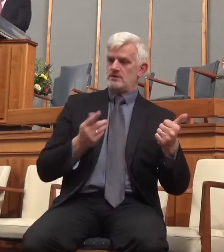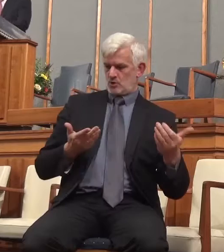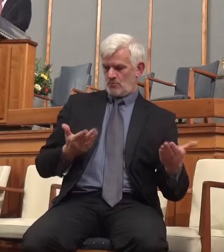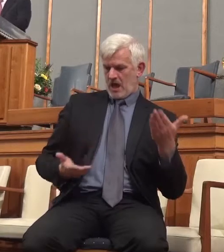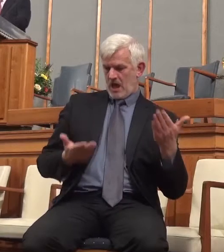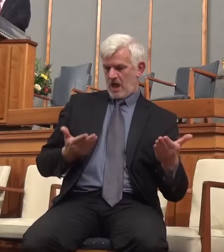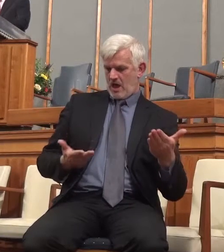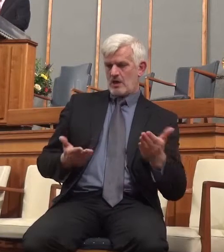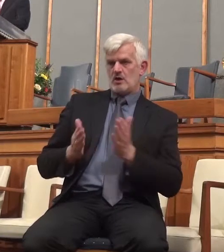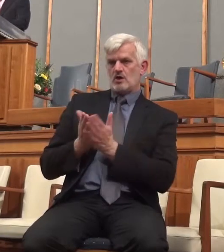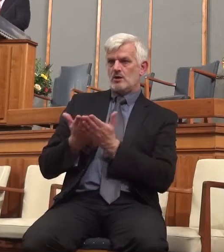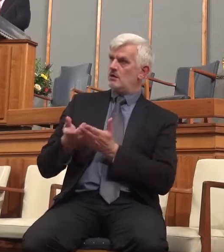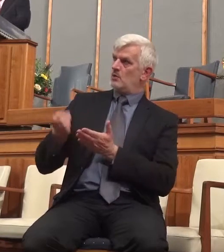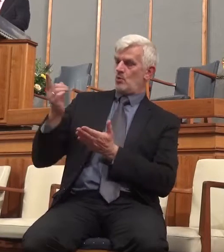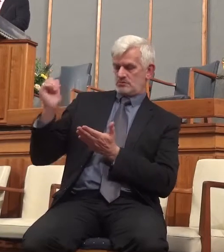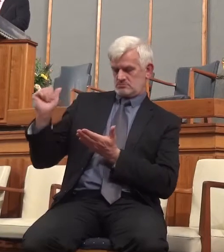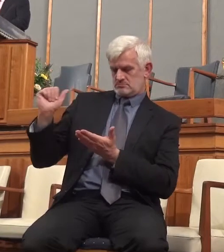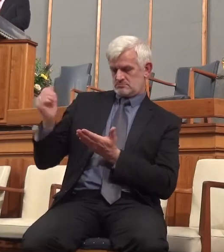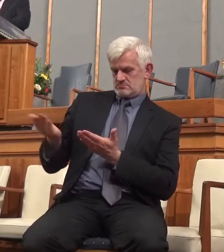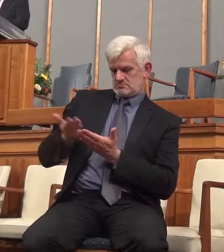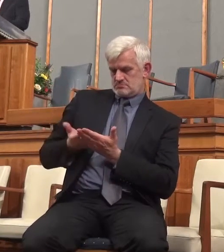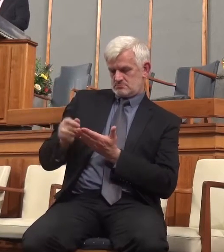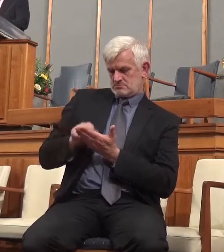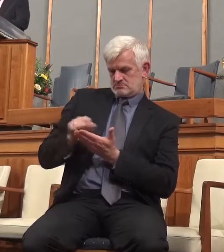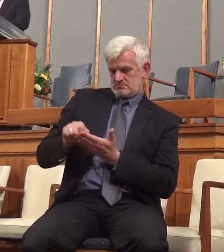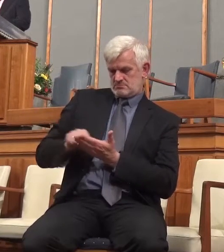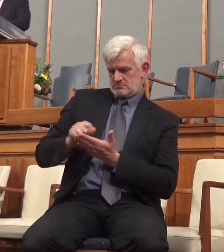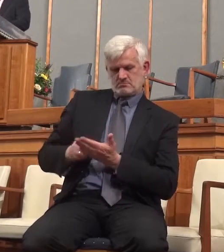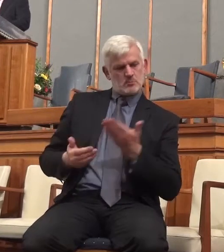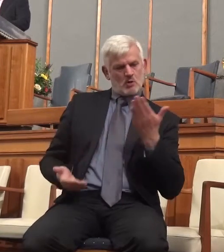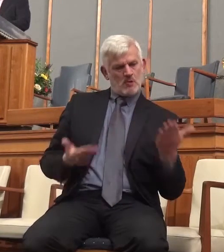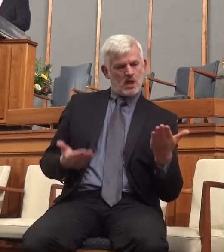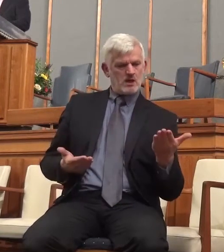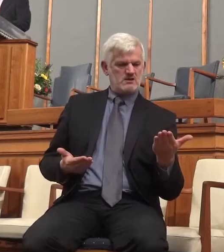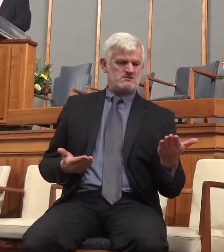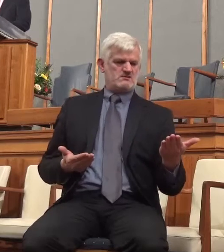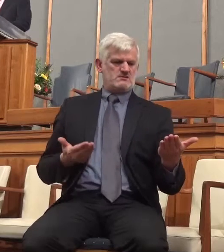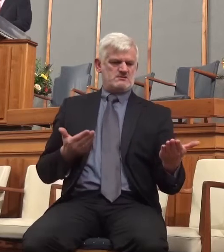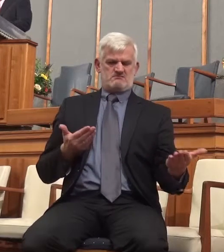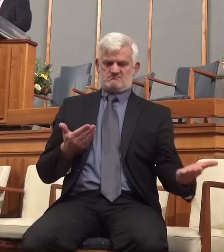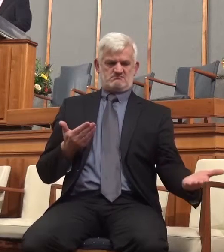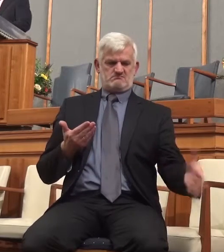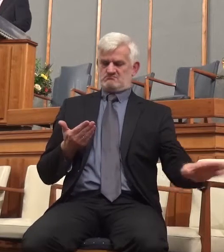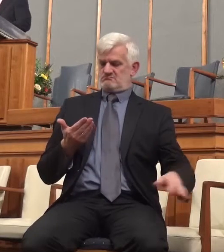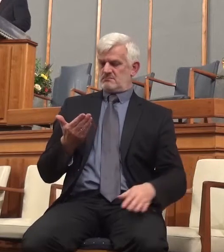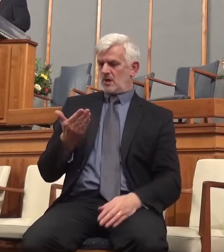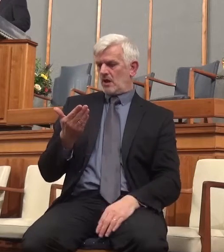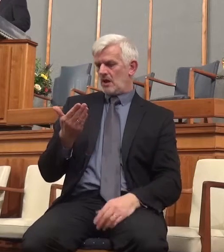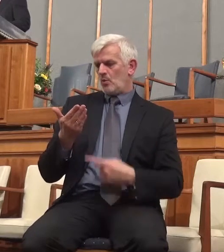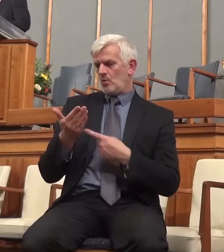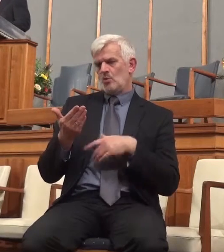that which is set forward, the Bible, the Book of God, as God's Word. It is profound, it